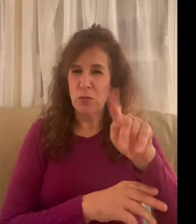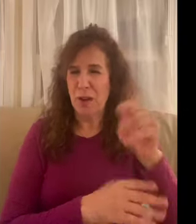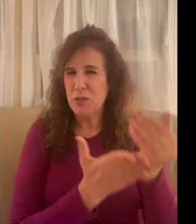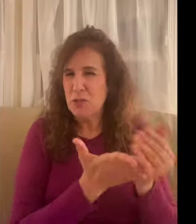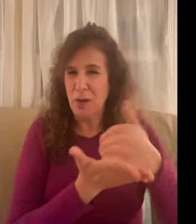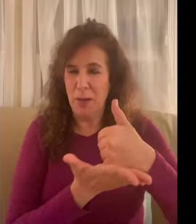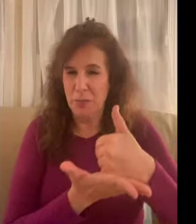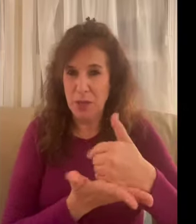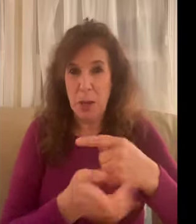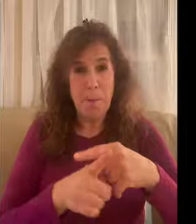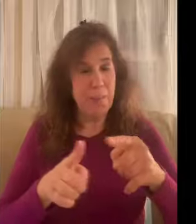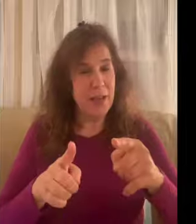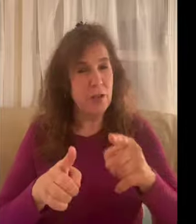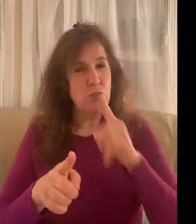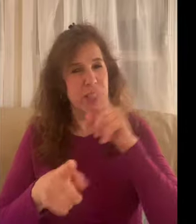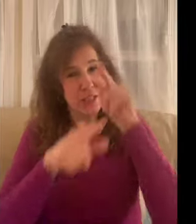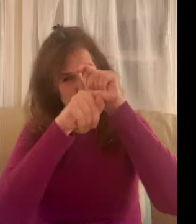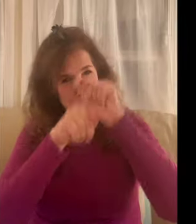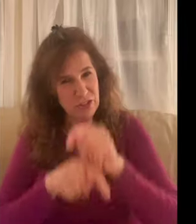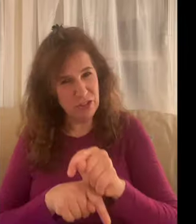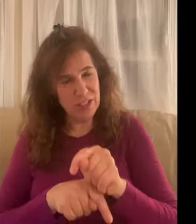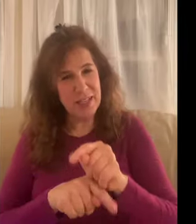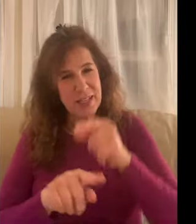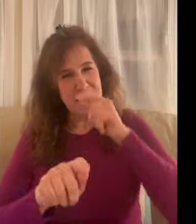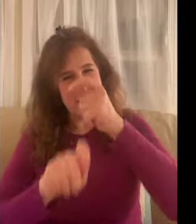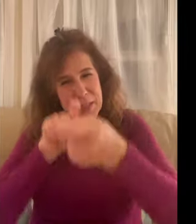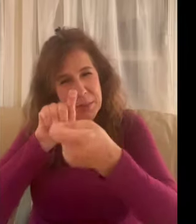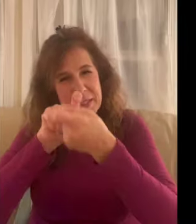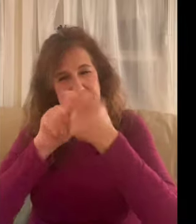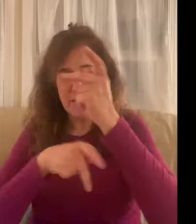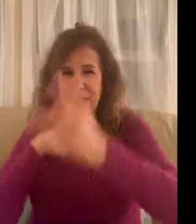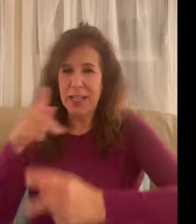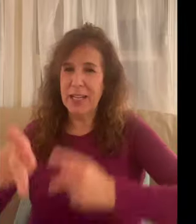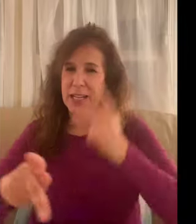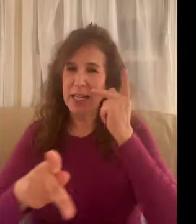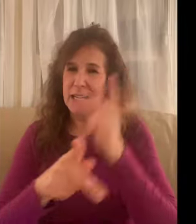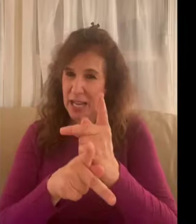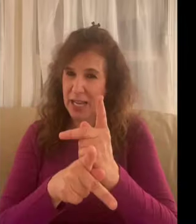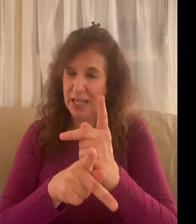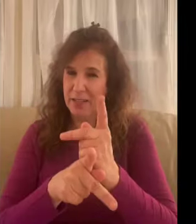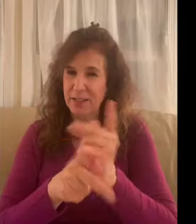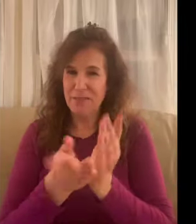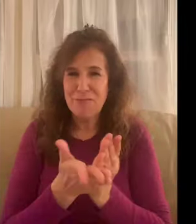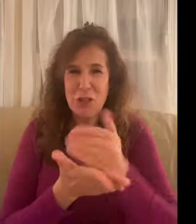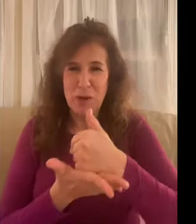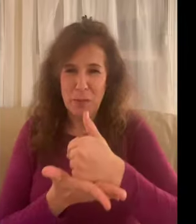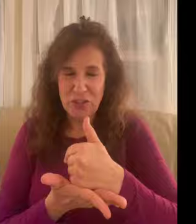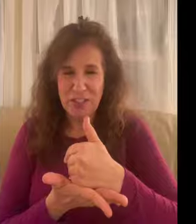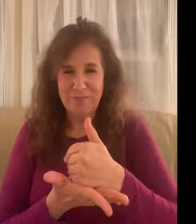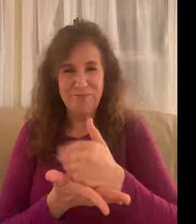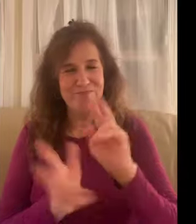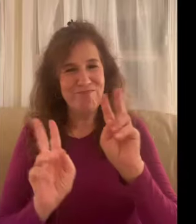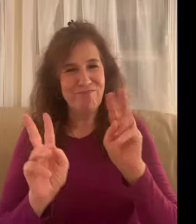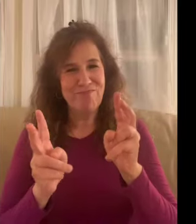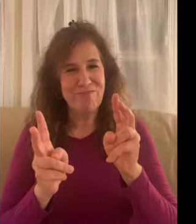with property, like robbing anybody else, takers. It's like the world was filled with takers, people who took from each other,